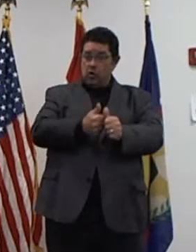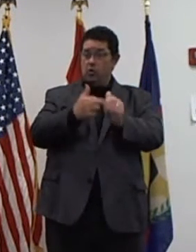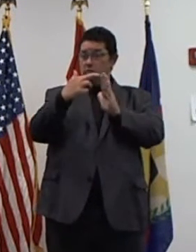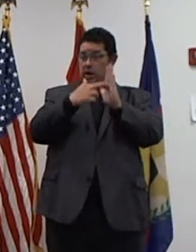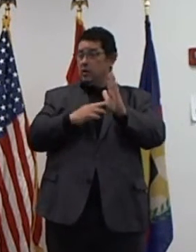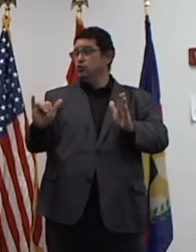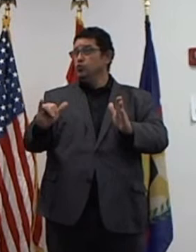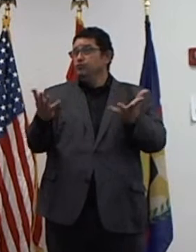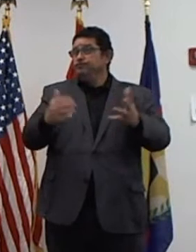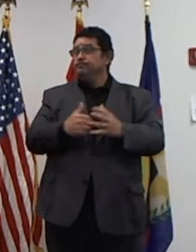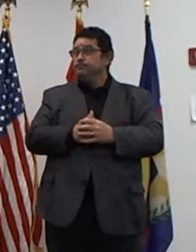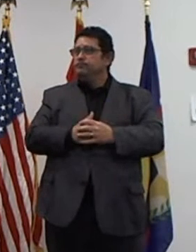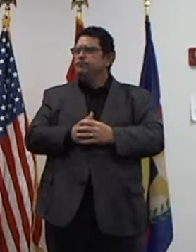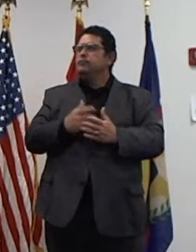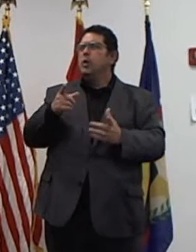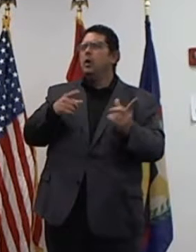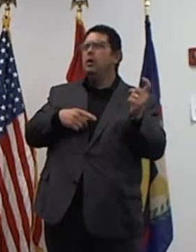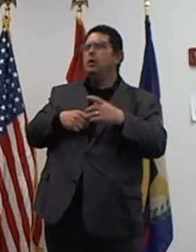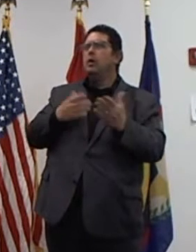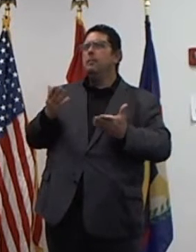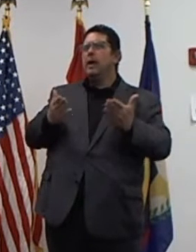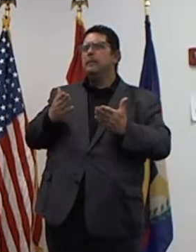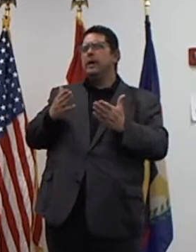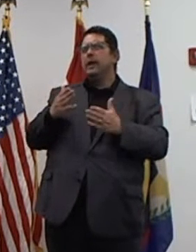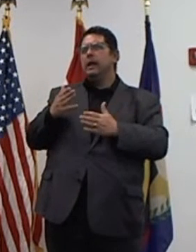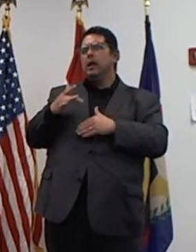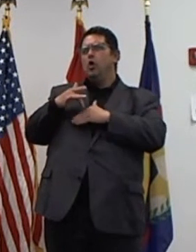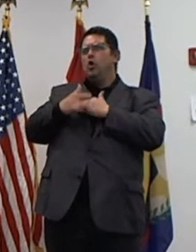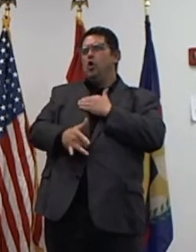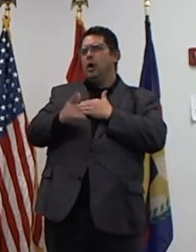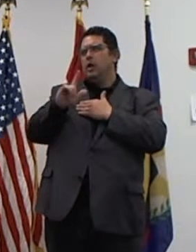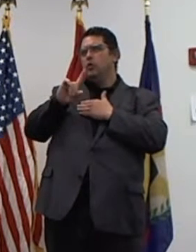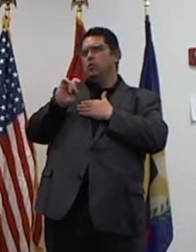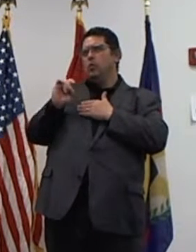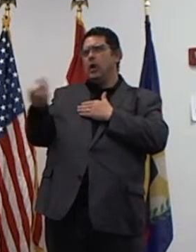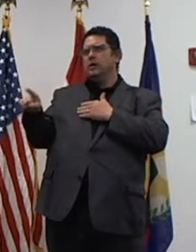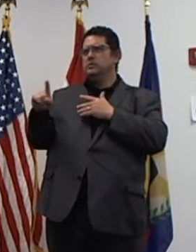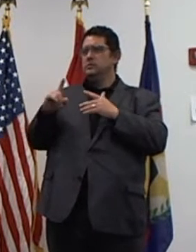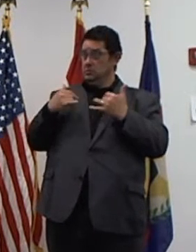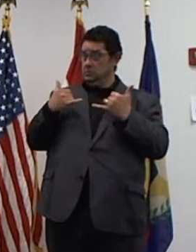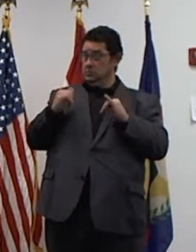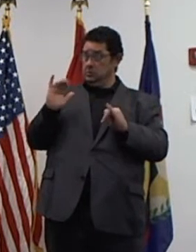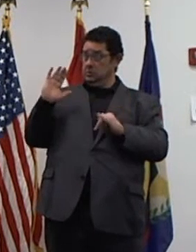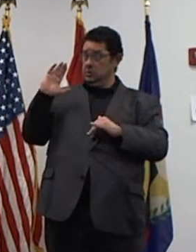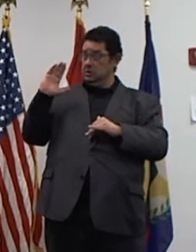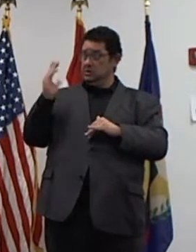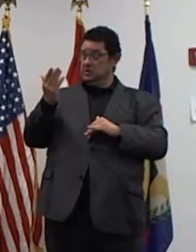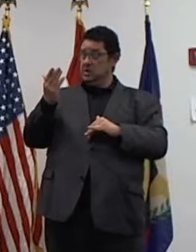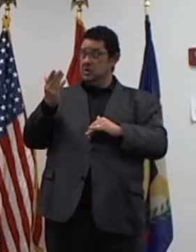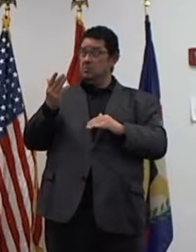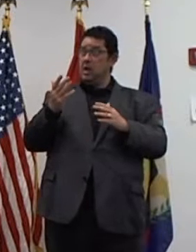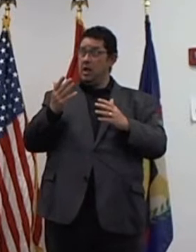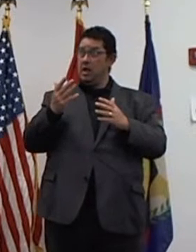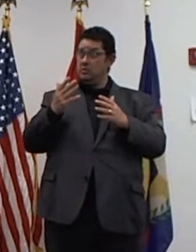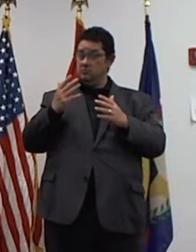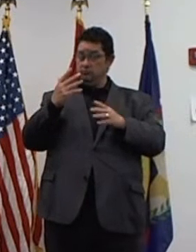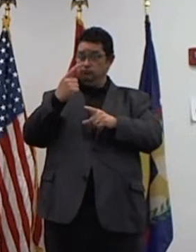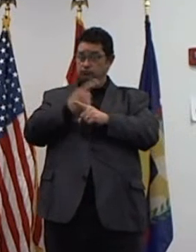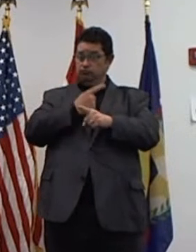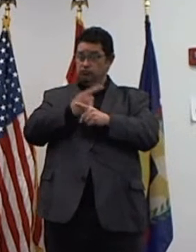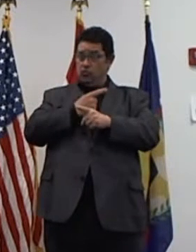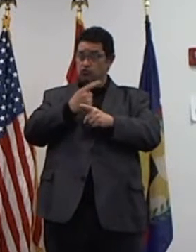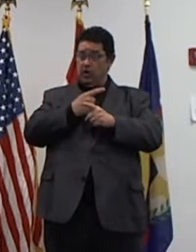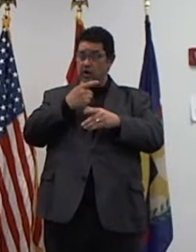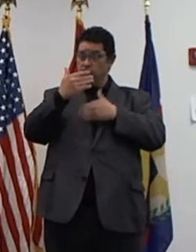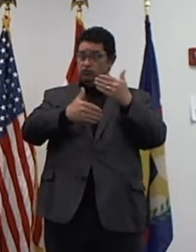guidelines too. It may be a little premature to ask this, but does it seem like we're still on track of loosening some of the capacity restrictions at the end of the